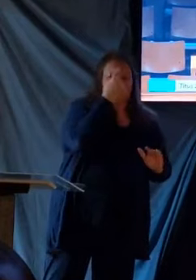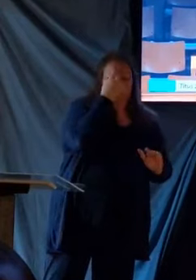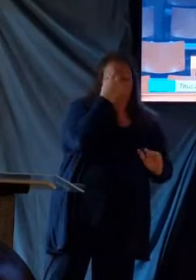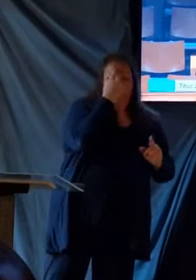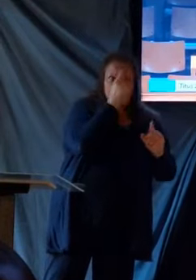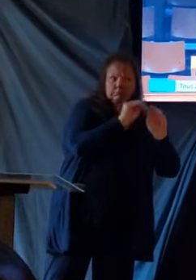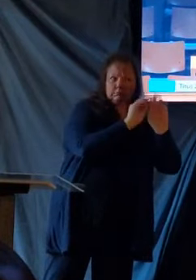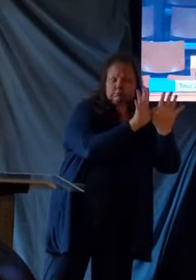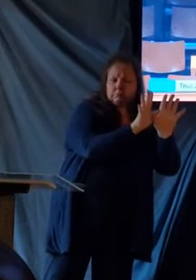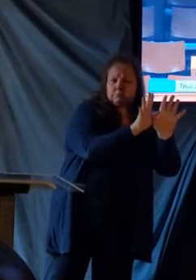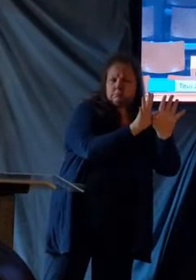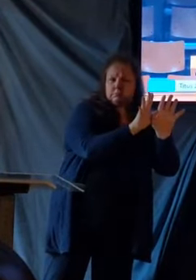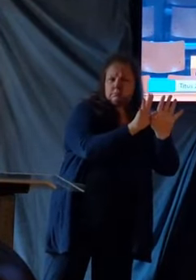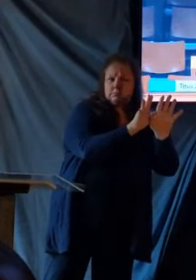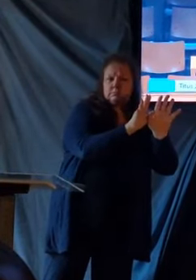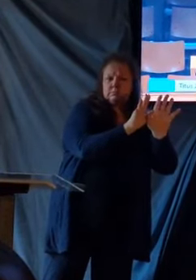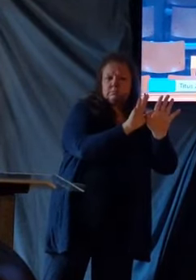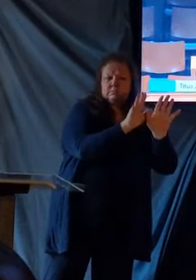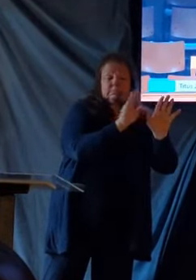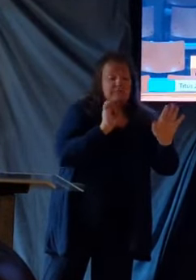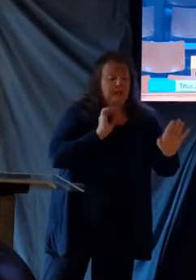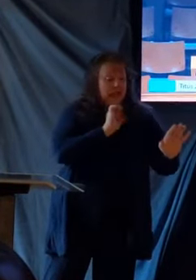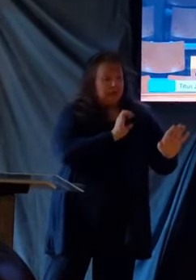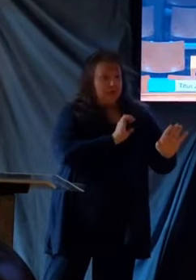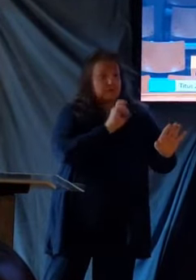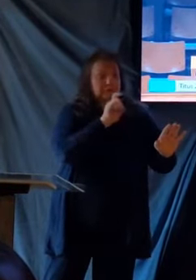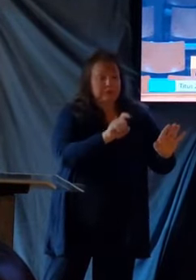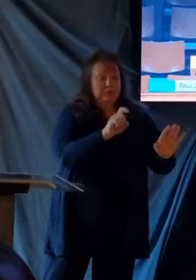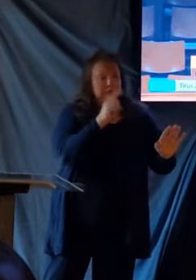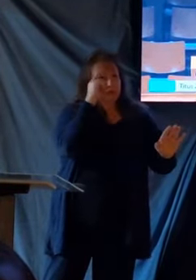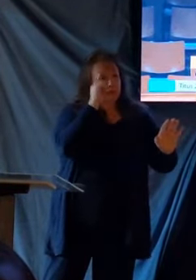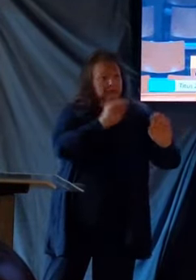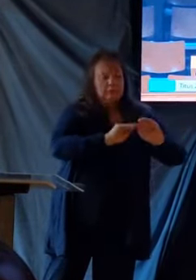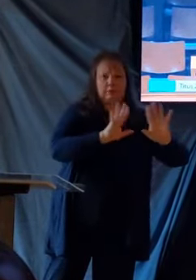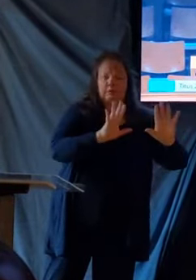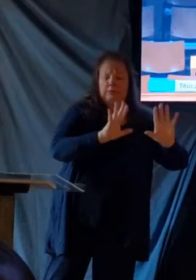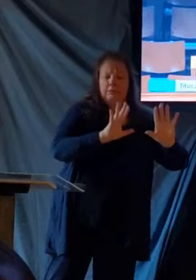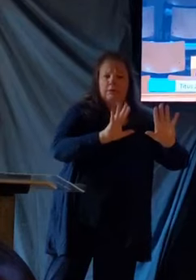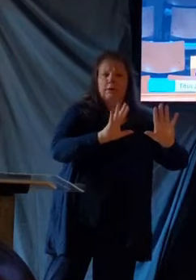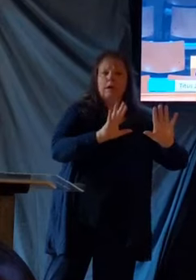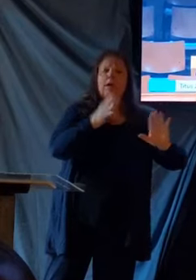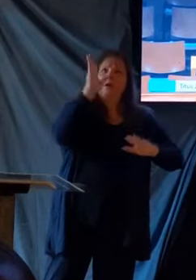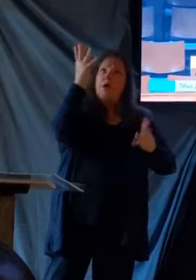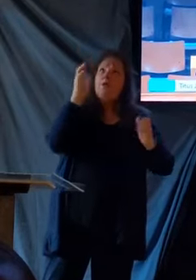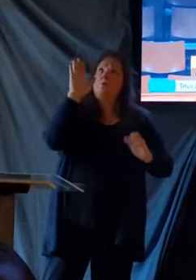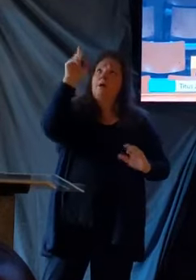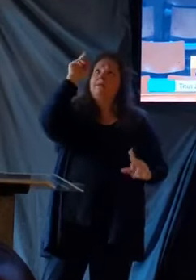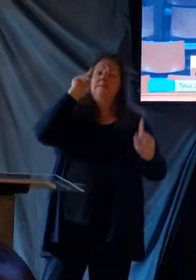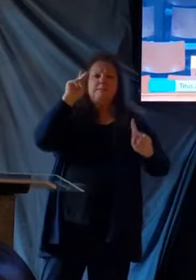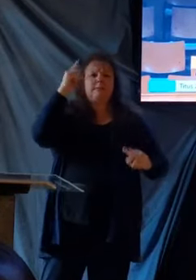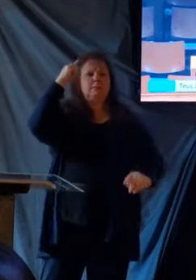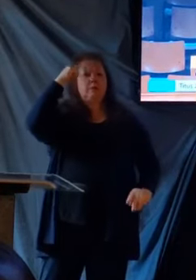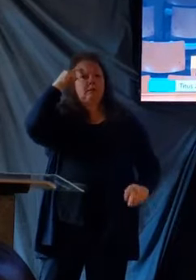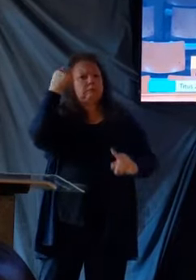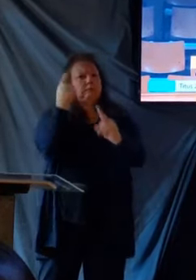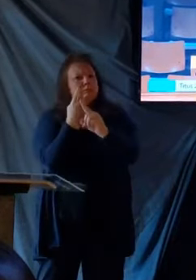sensible. It's to characterize the elders, they're to be sensible. You see, God wants his people to think